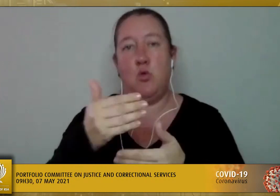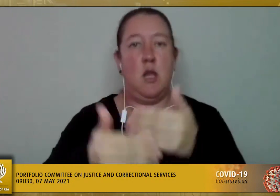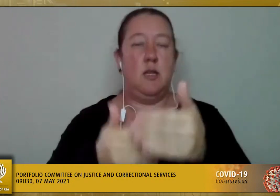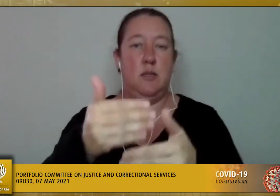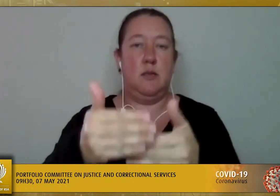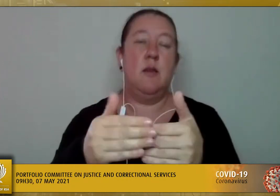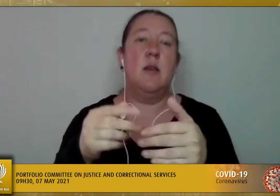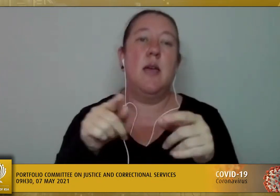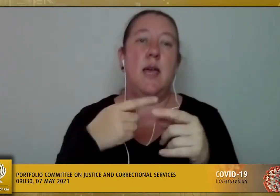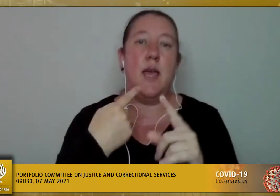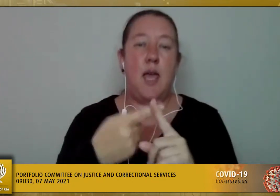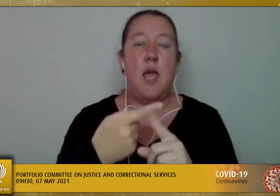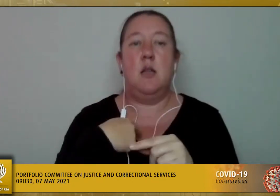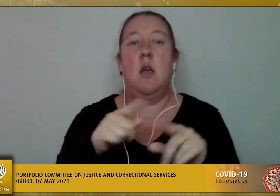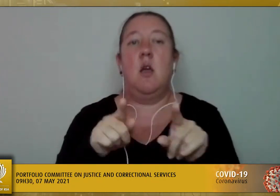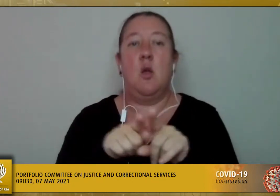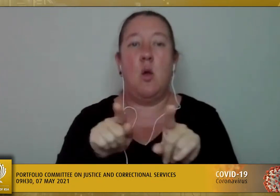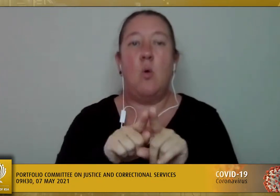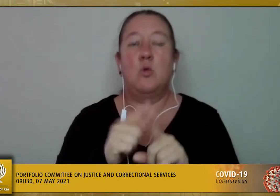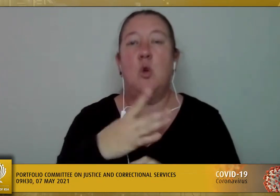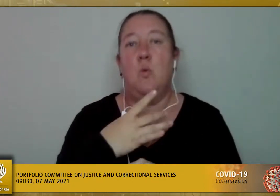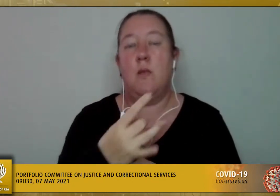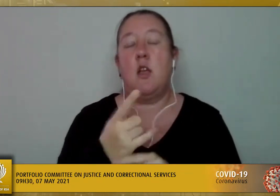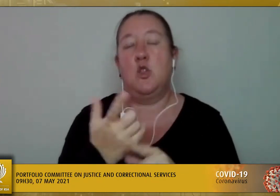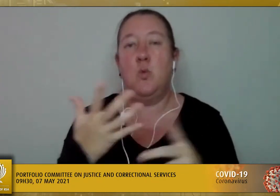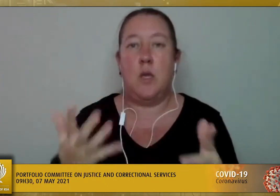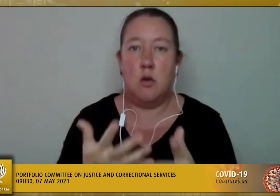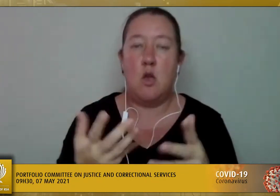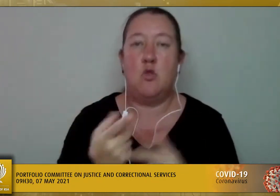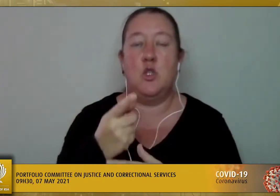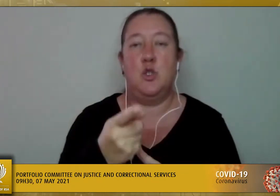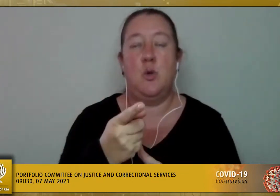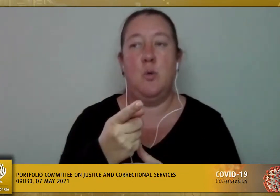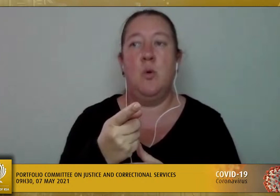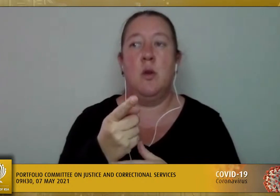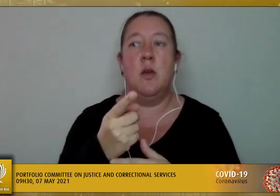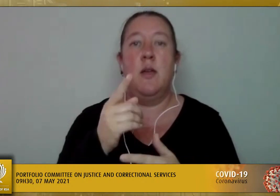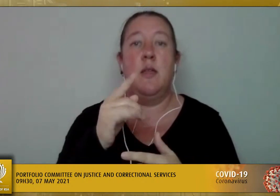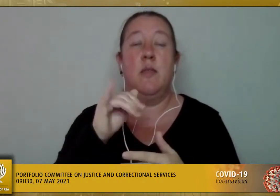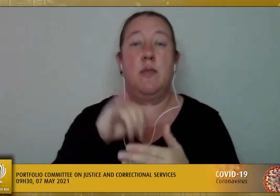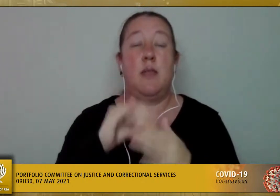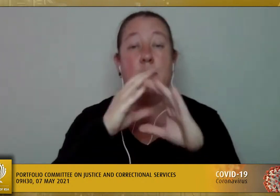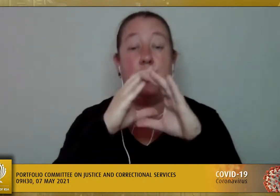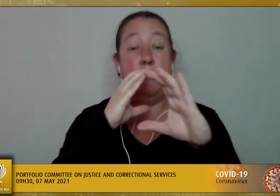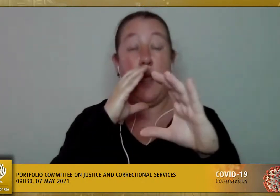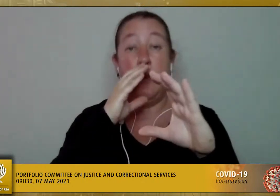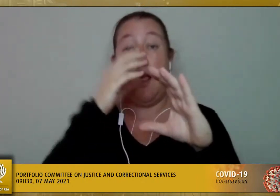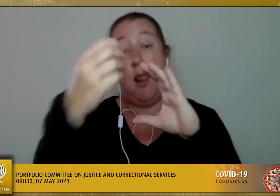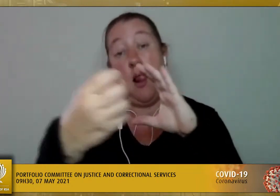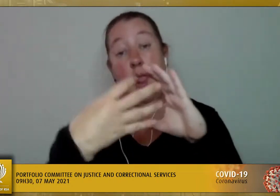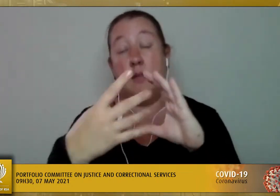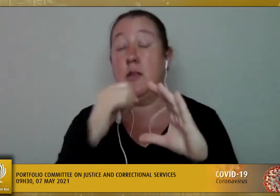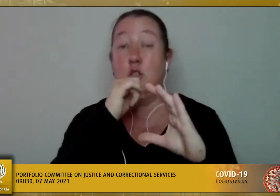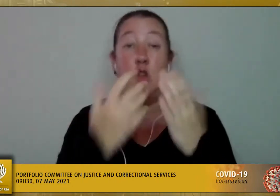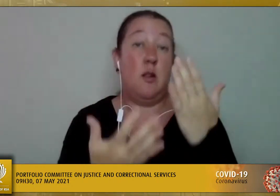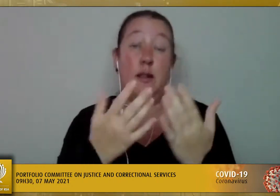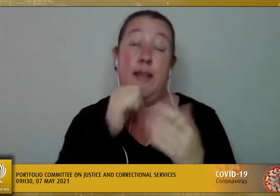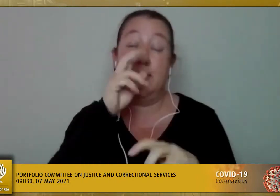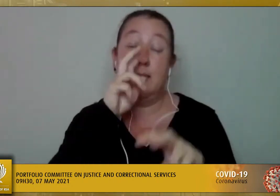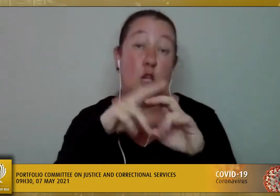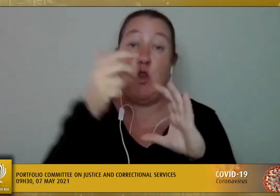and I'd also would like to encourage you that the light at the end of the tunnel is not necessarily A coming train